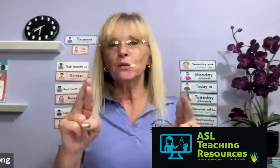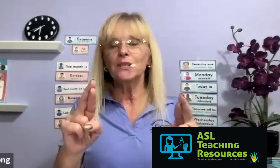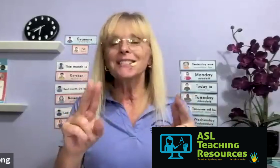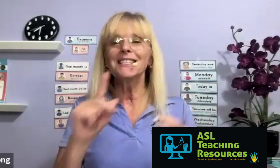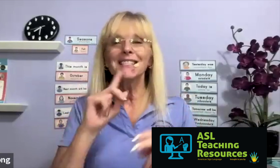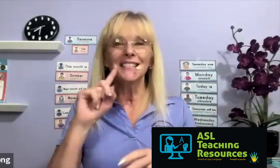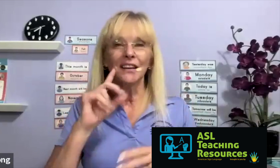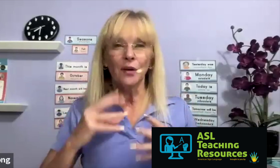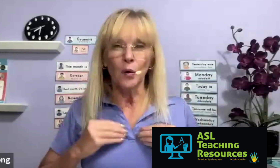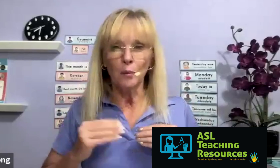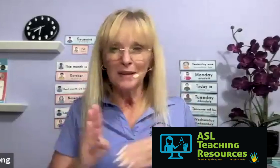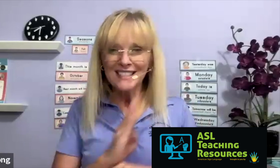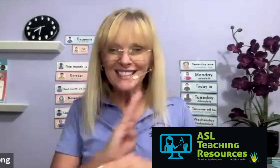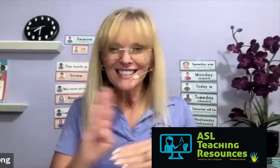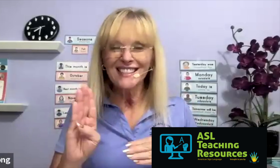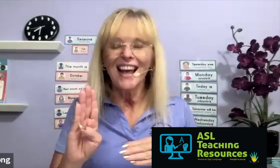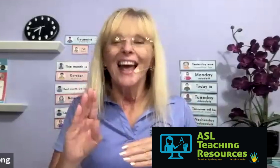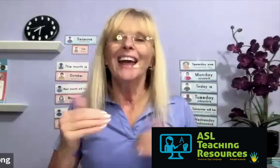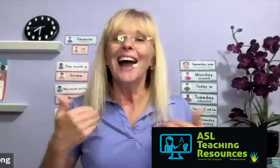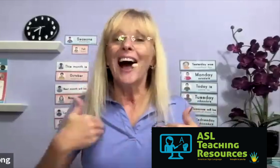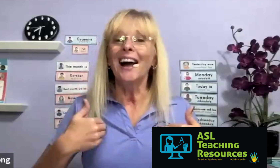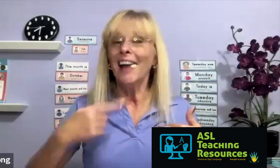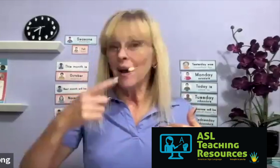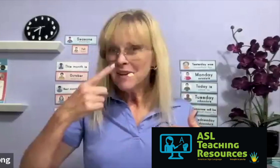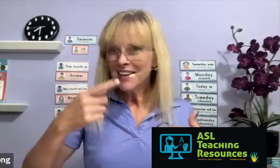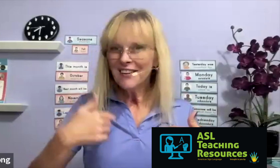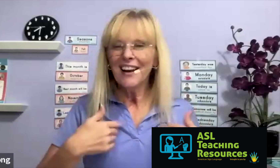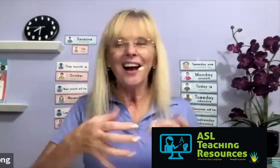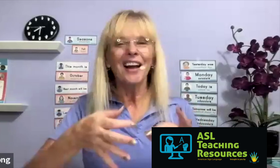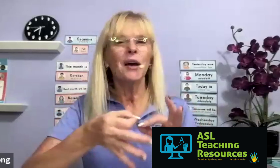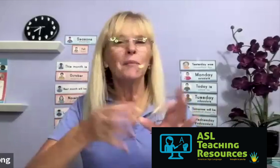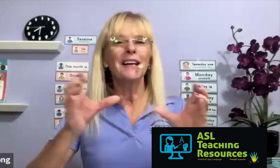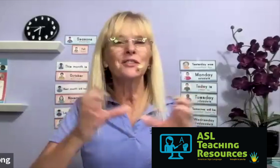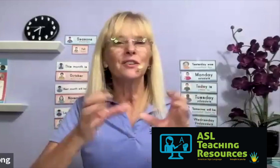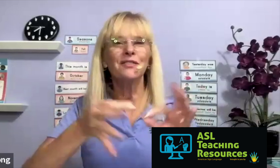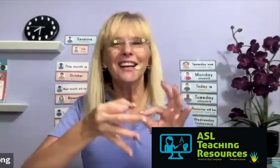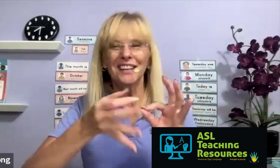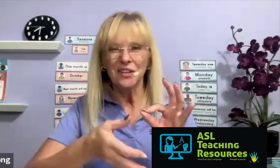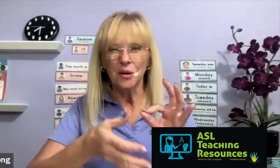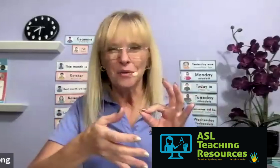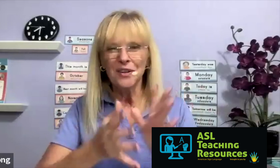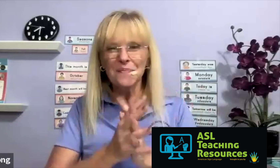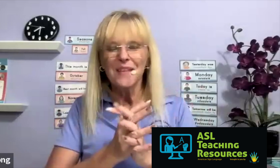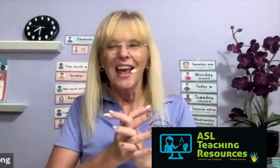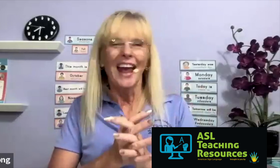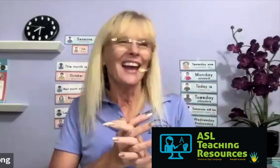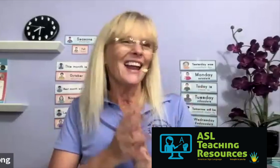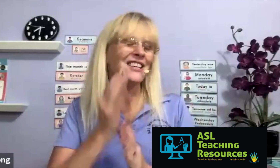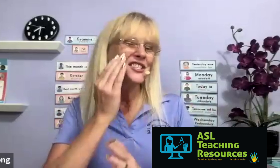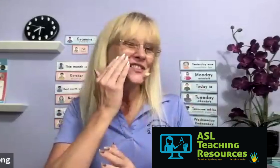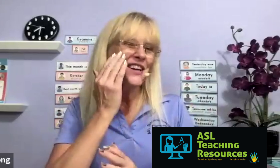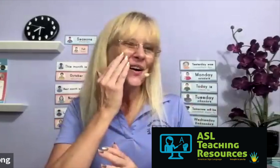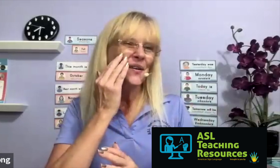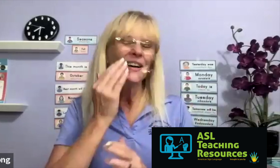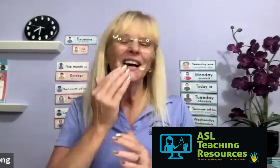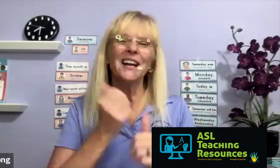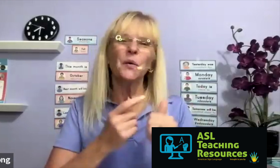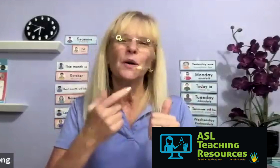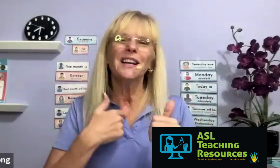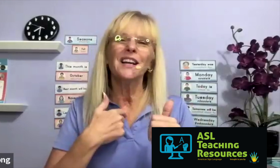Resources is a deaf-owned business, and I am hearing. I am a certified interpreter. And as you know, anyone, if